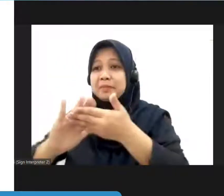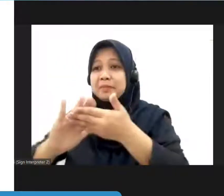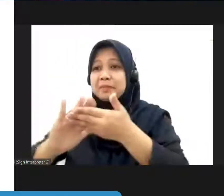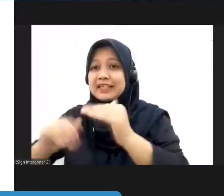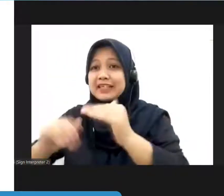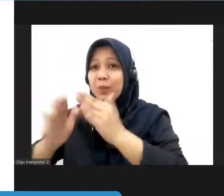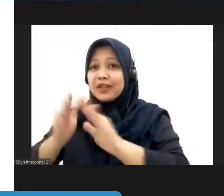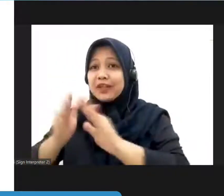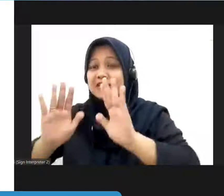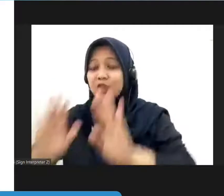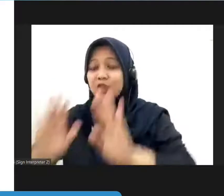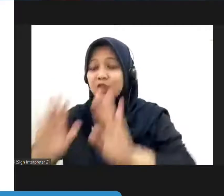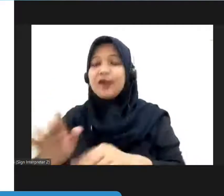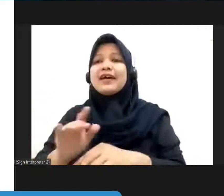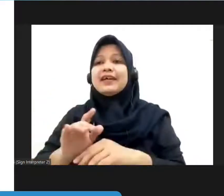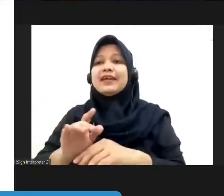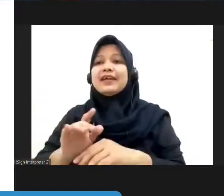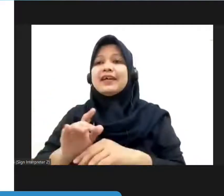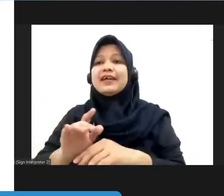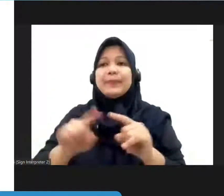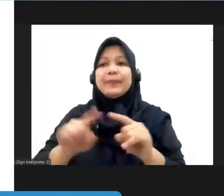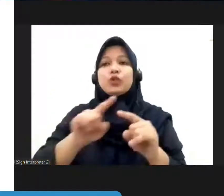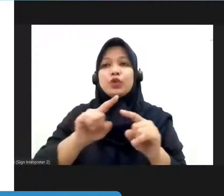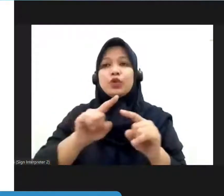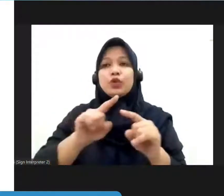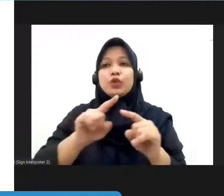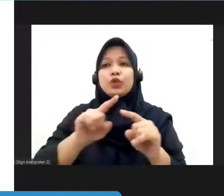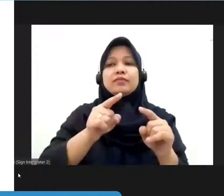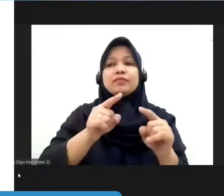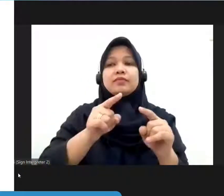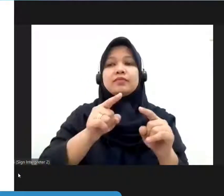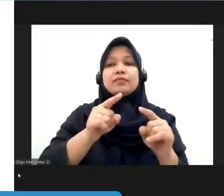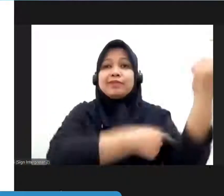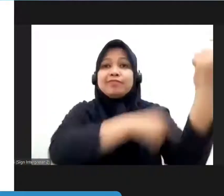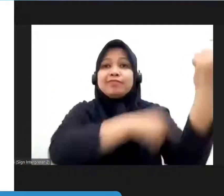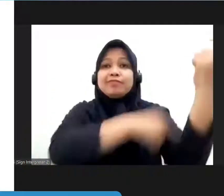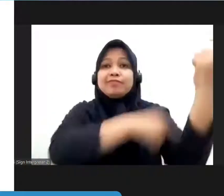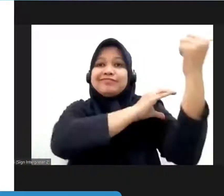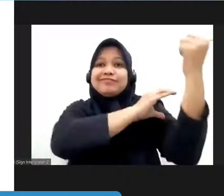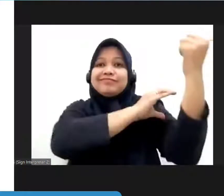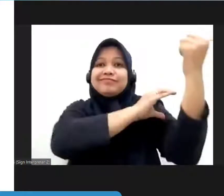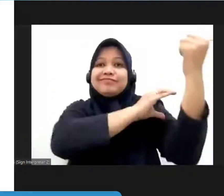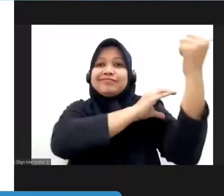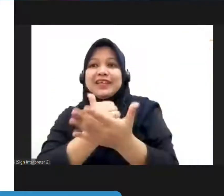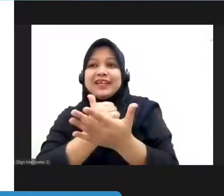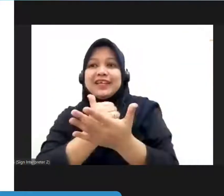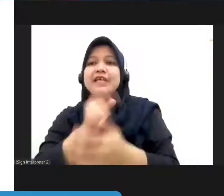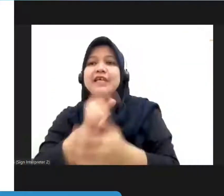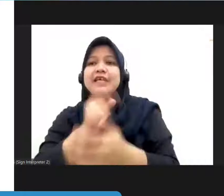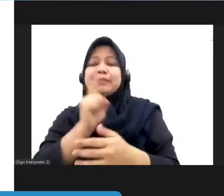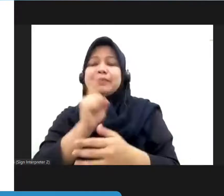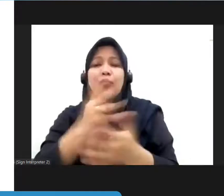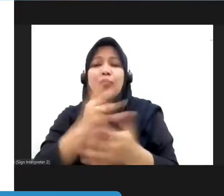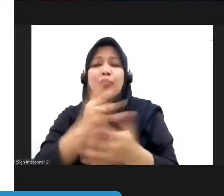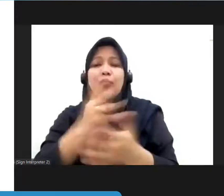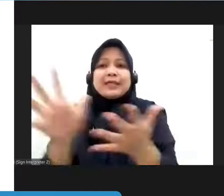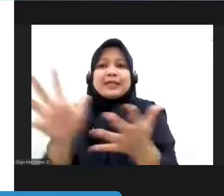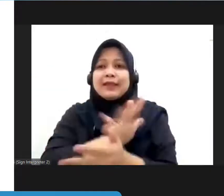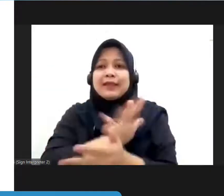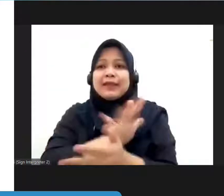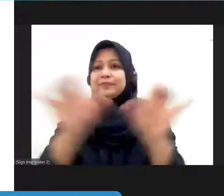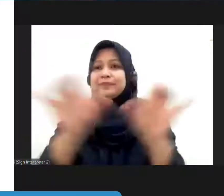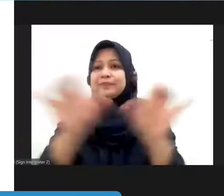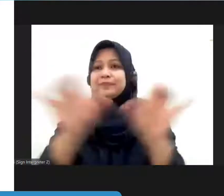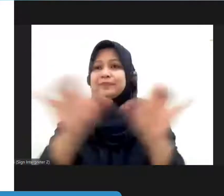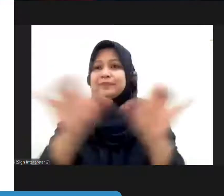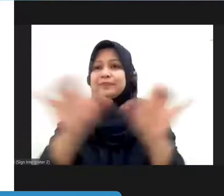responses in the capacity building models as well, and looking at our different approaches. We have one more question. I'm wondering